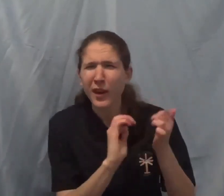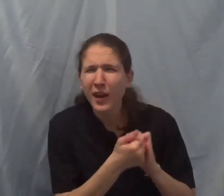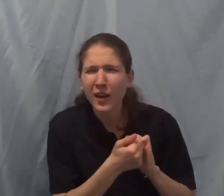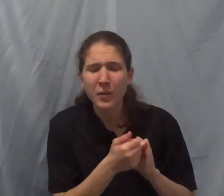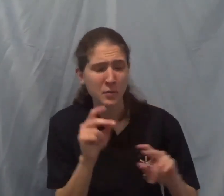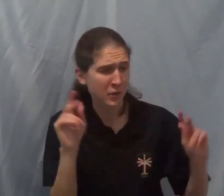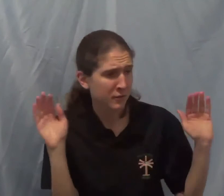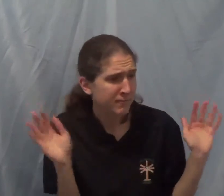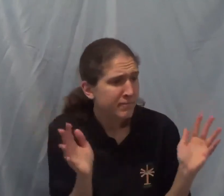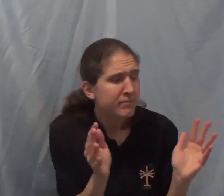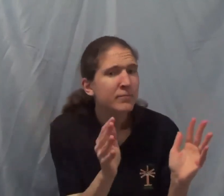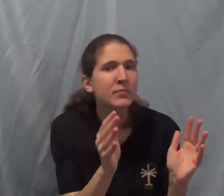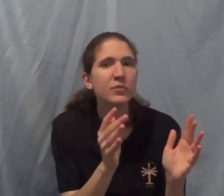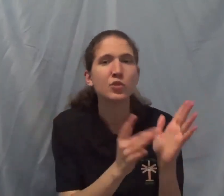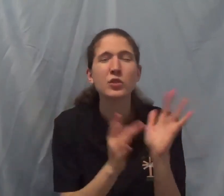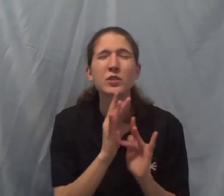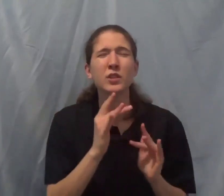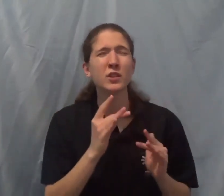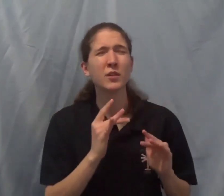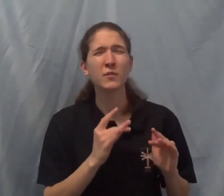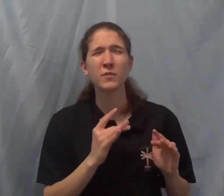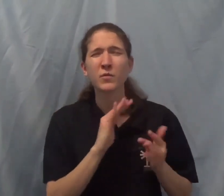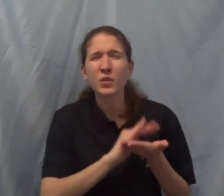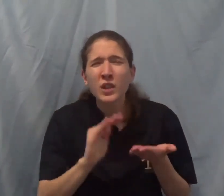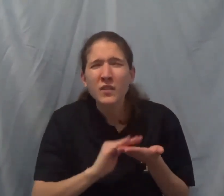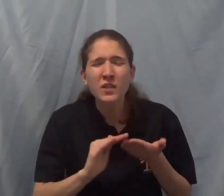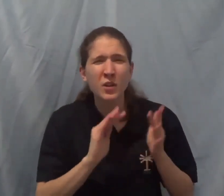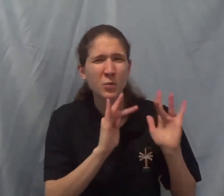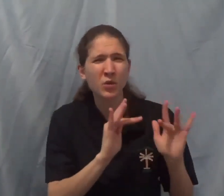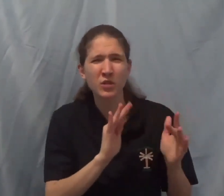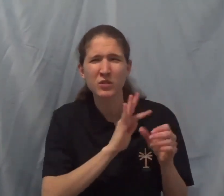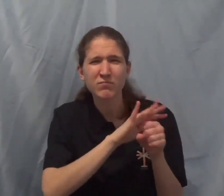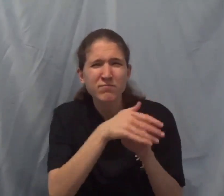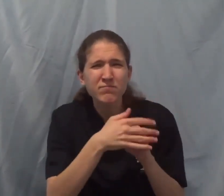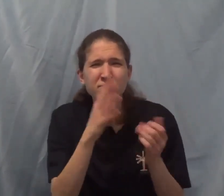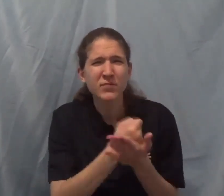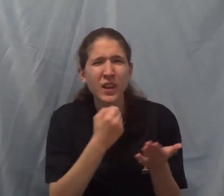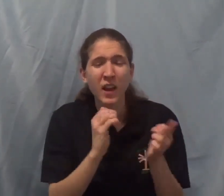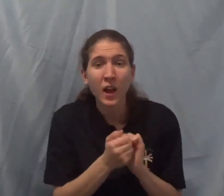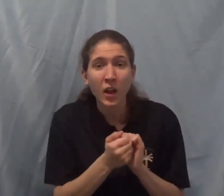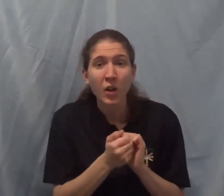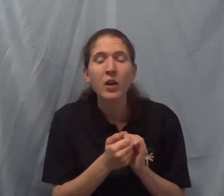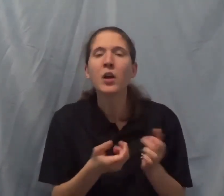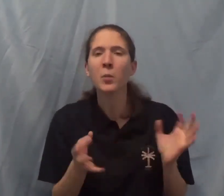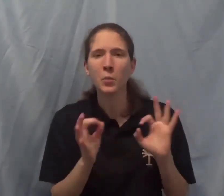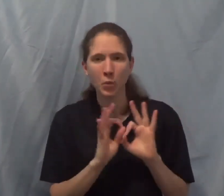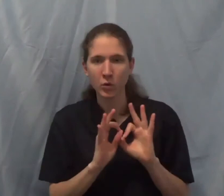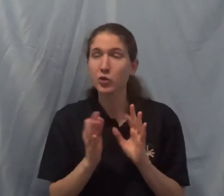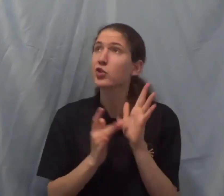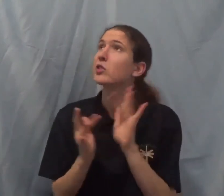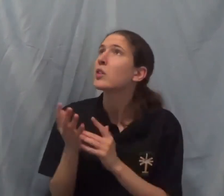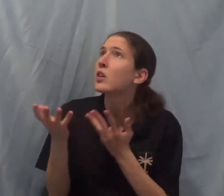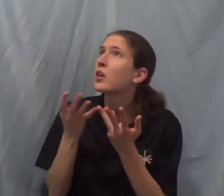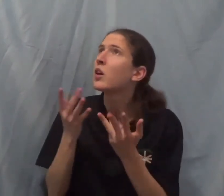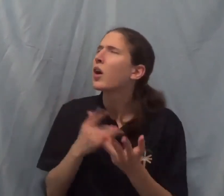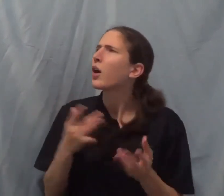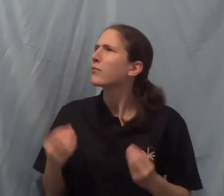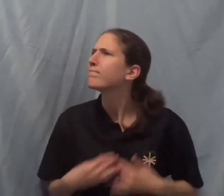to forgive? I need to talk to them so that my heart is burning within me and that I'm energized and I return to my own